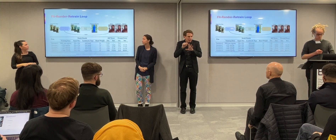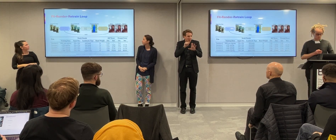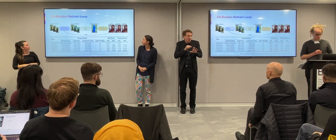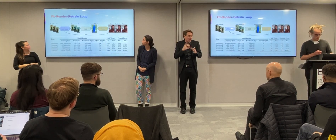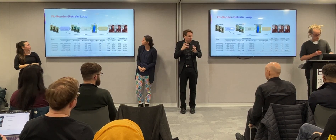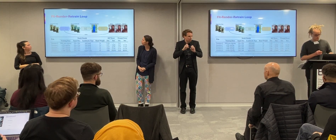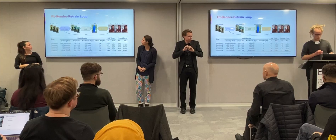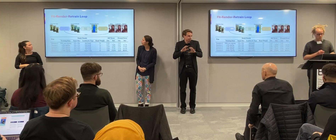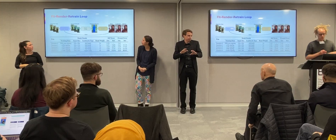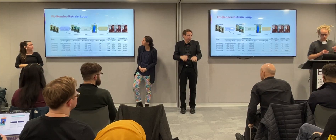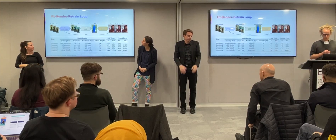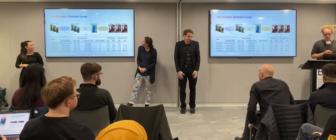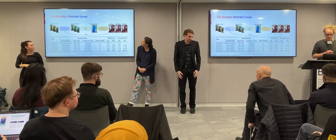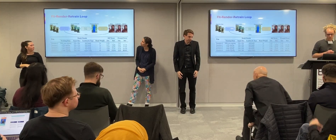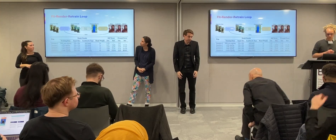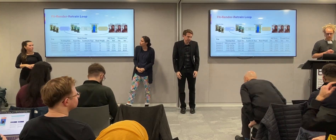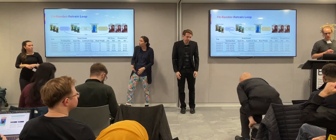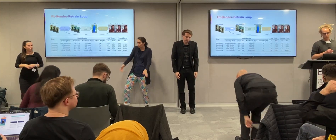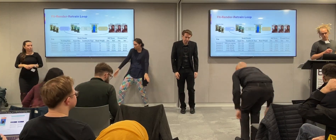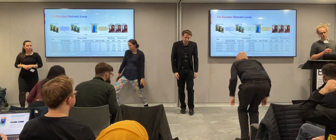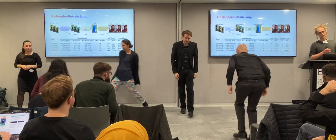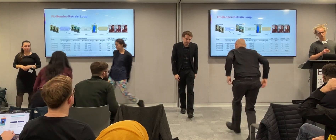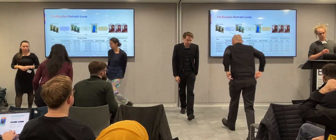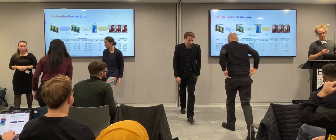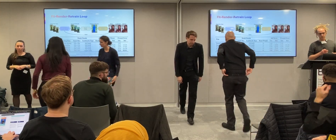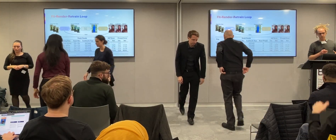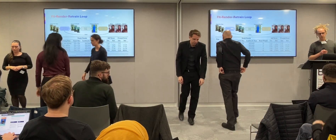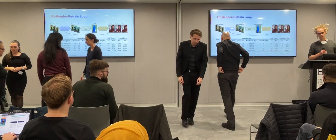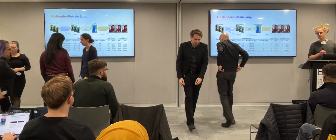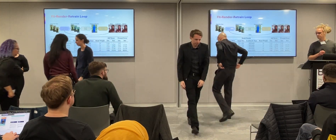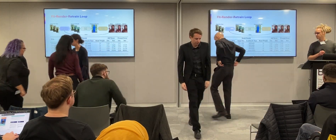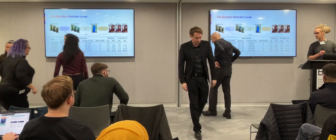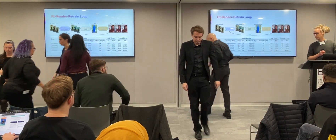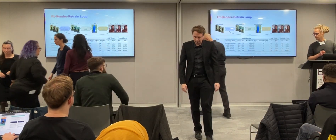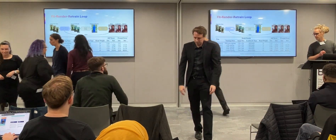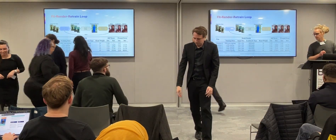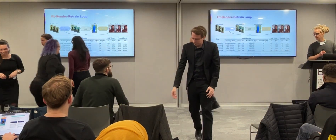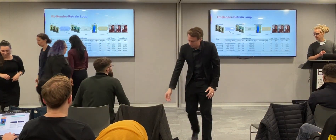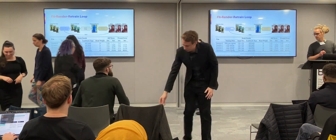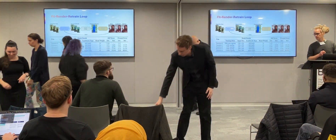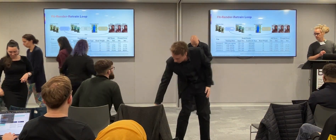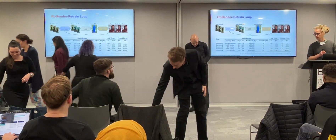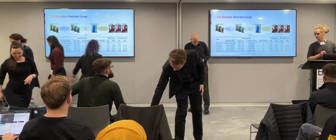So what we are also kind of writing about,